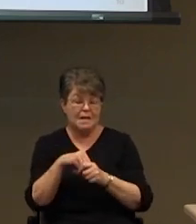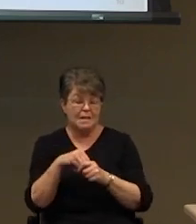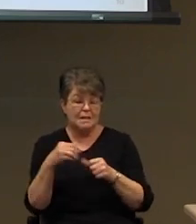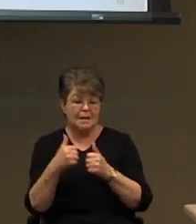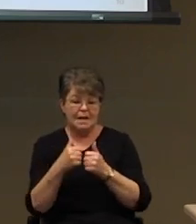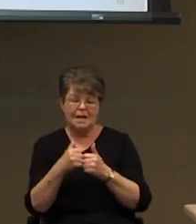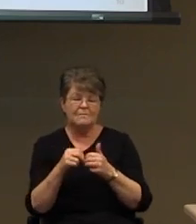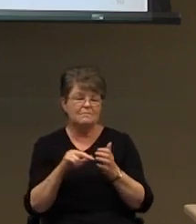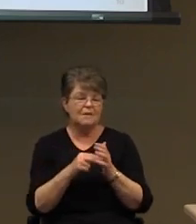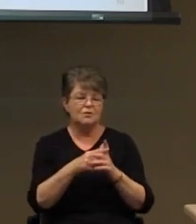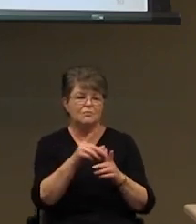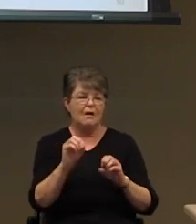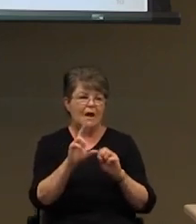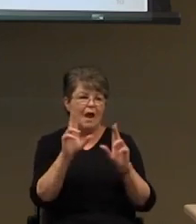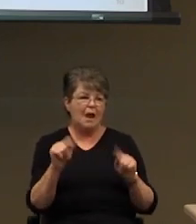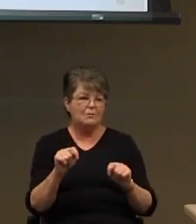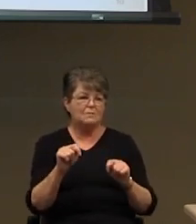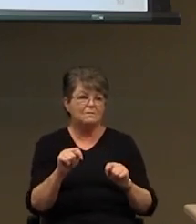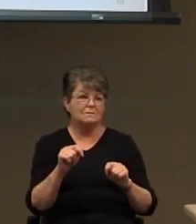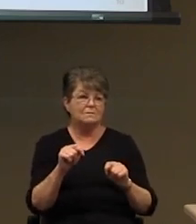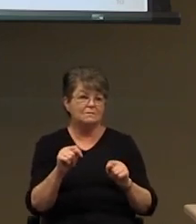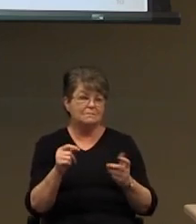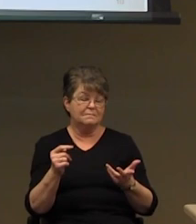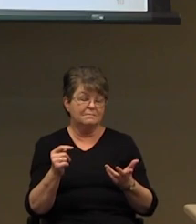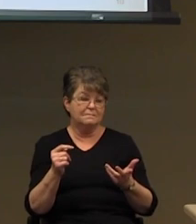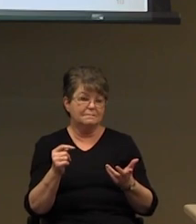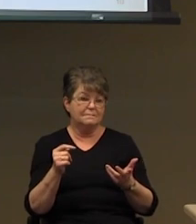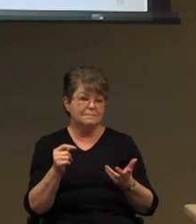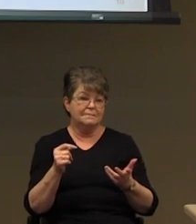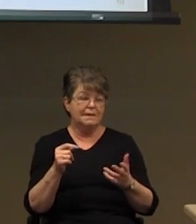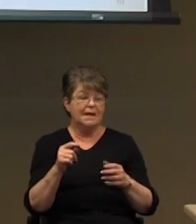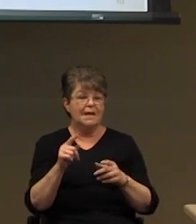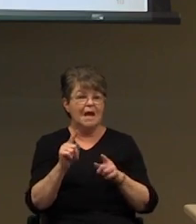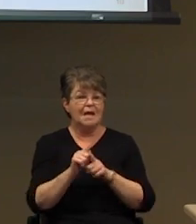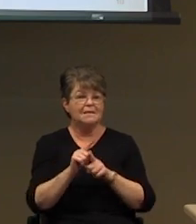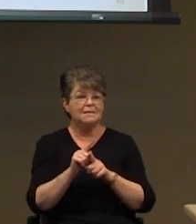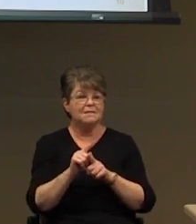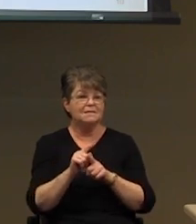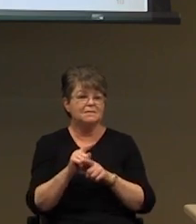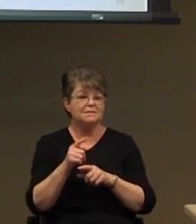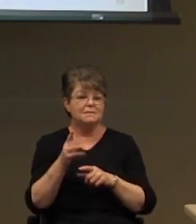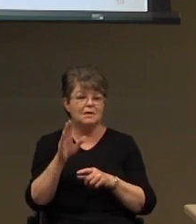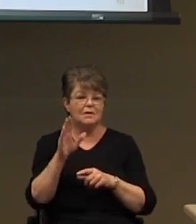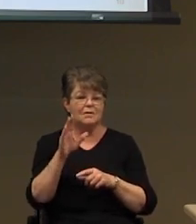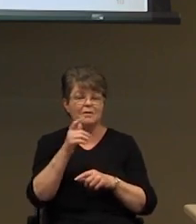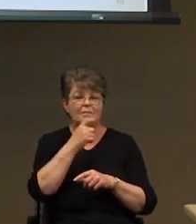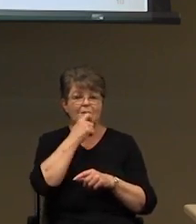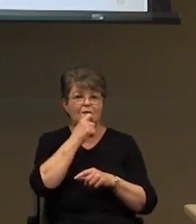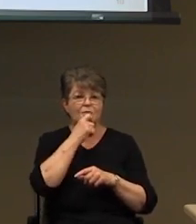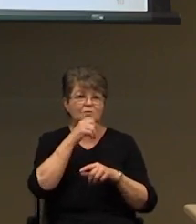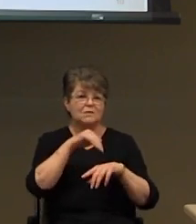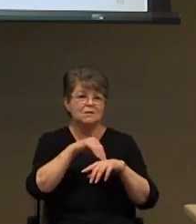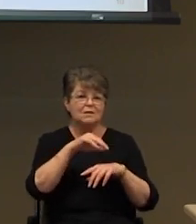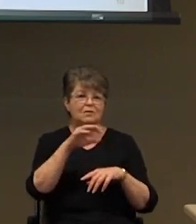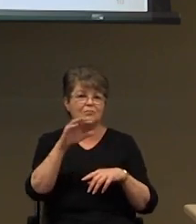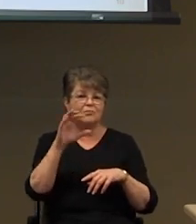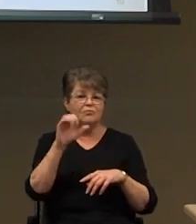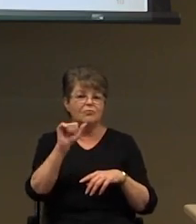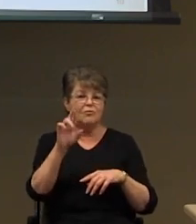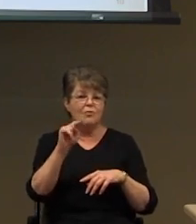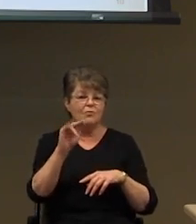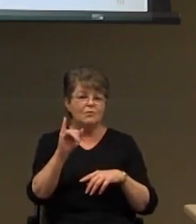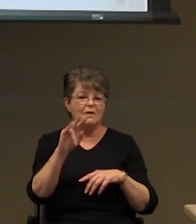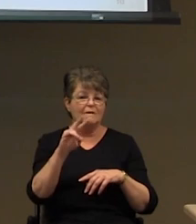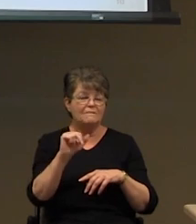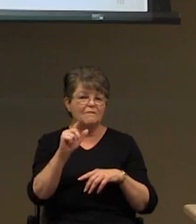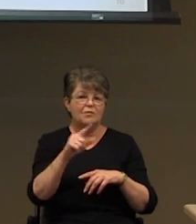out of the game, if that makes any sense. As the barkers at carnivals say all the time, if you can't win